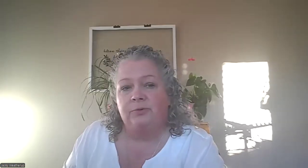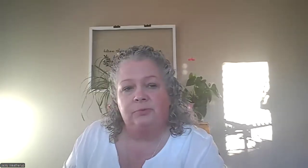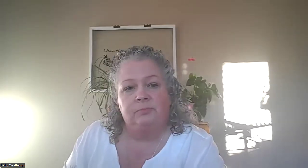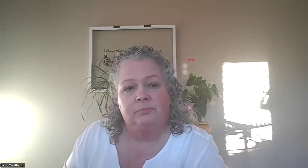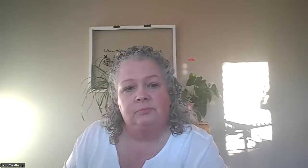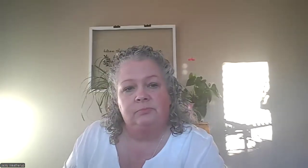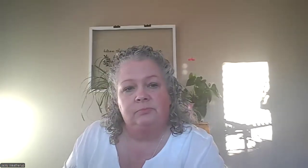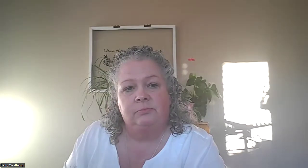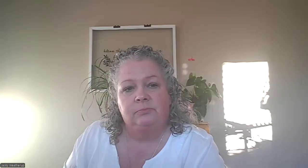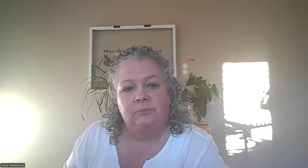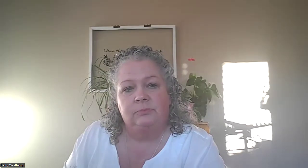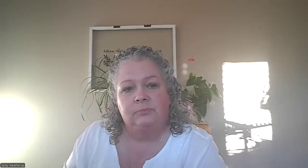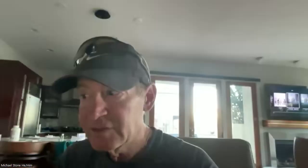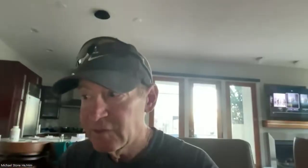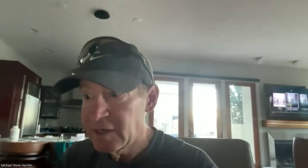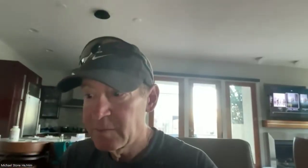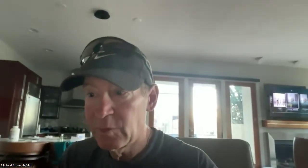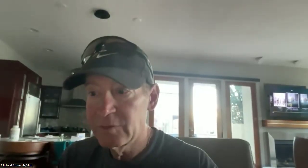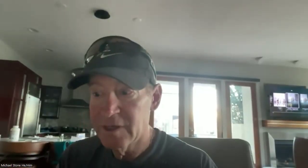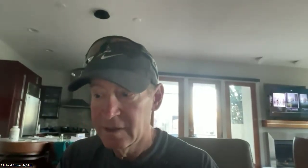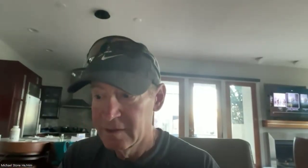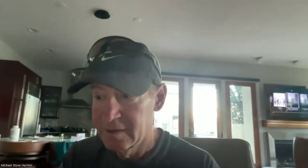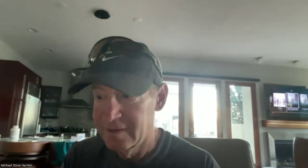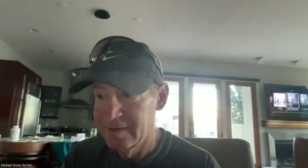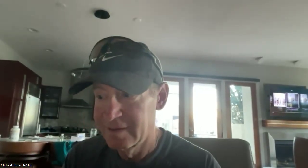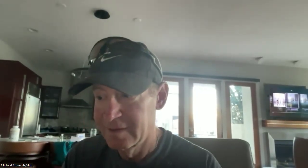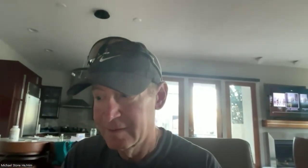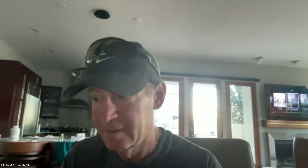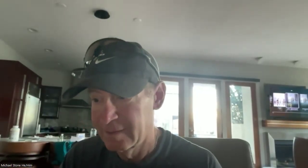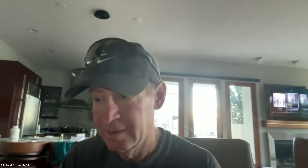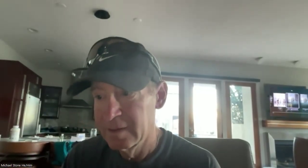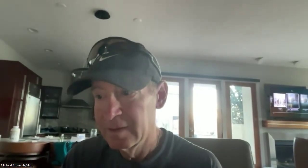Michael Stone, Michael Stone here, Boulder.